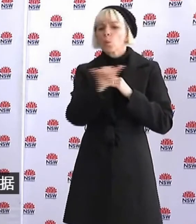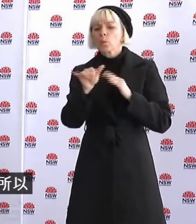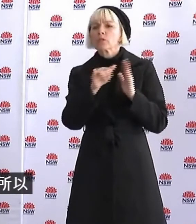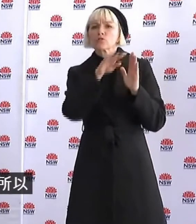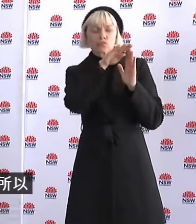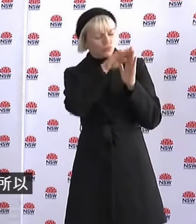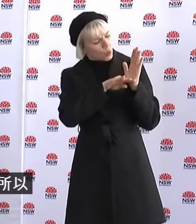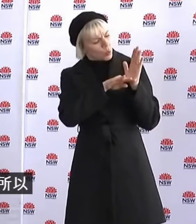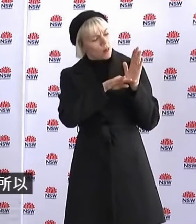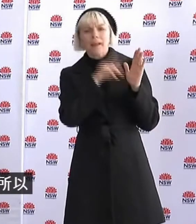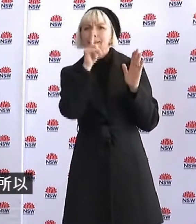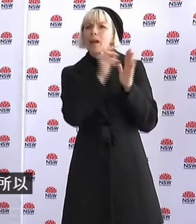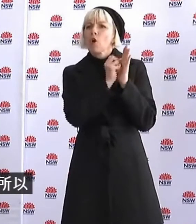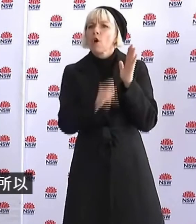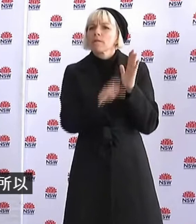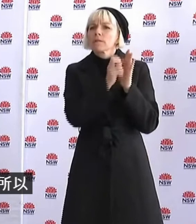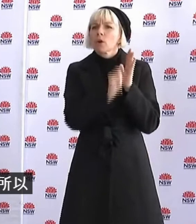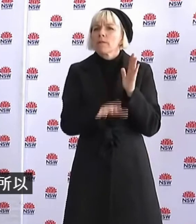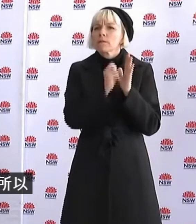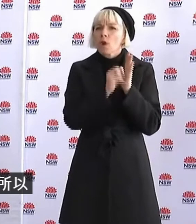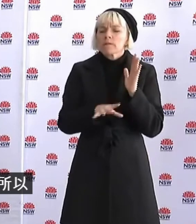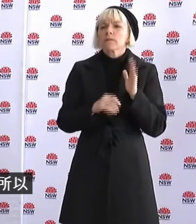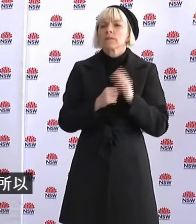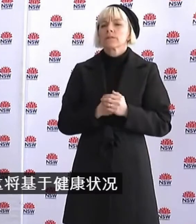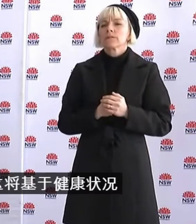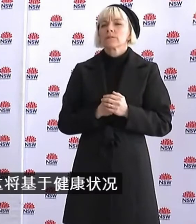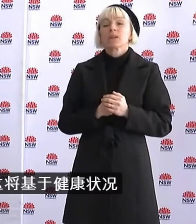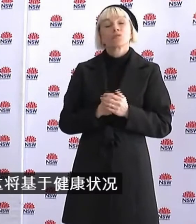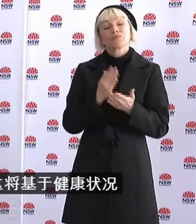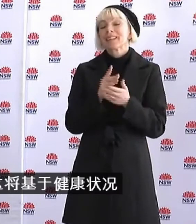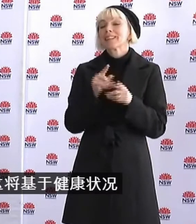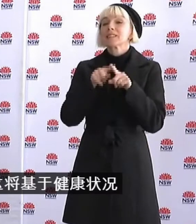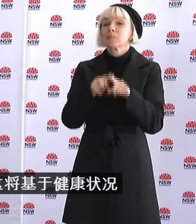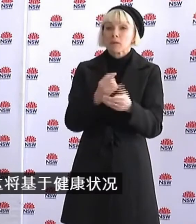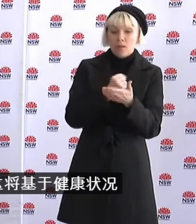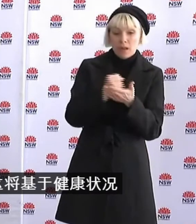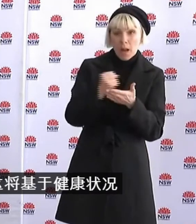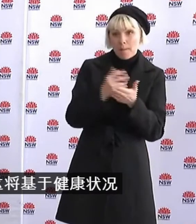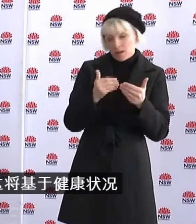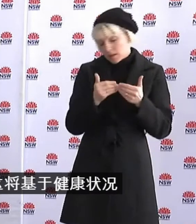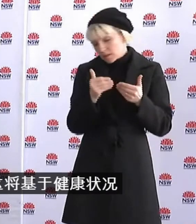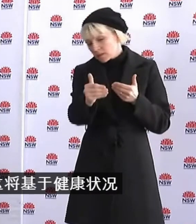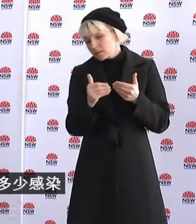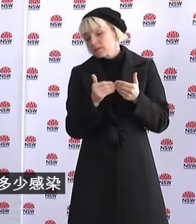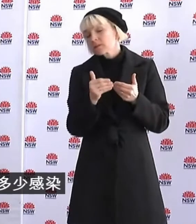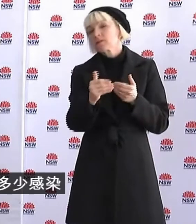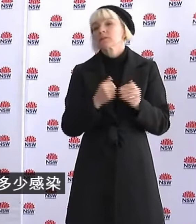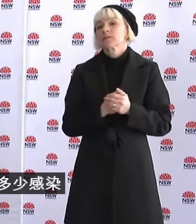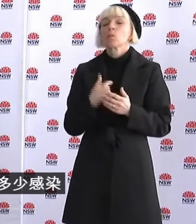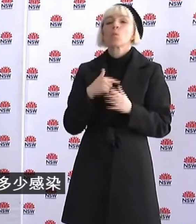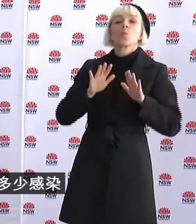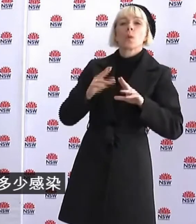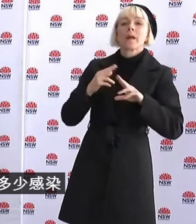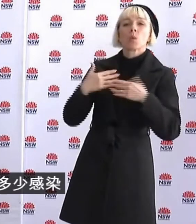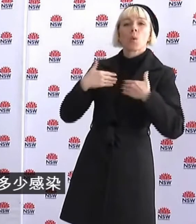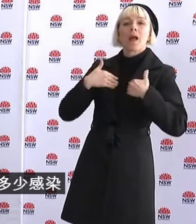the data we get over the weekend and early next week. So we'll be looking very closely at that, but it will be based on the health advice. It will be